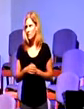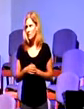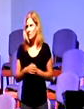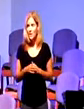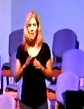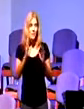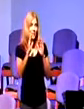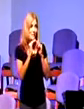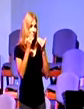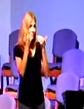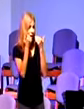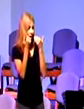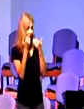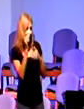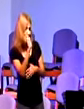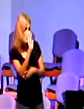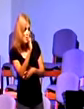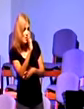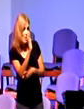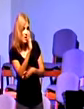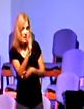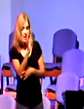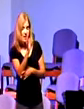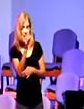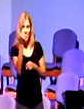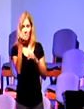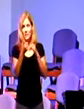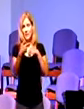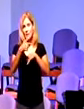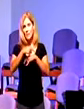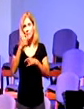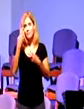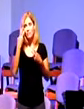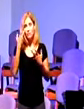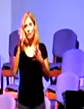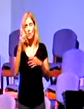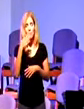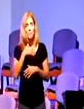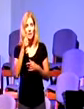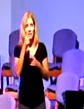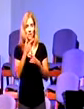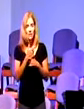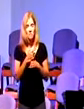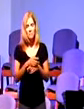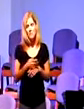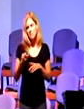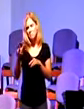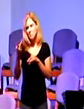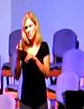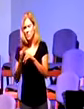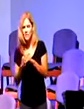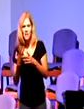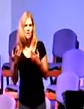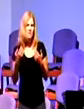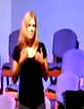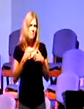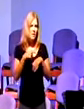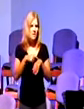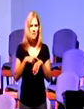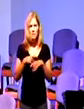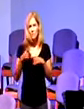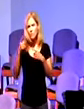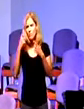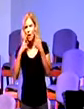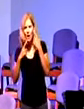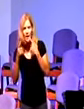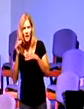put a smile on my face, I waved goodbye, and that was the last time that I saw her. Over the next couple months, I just spent my time crying myself